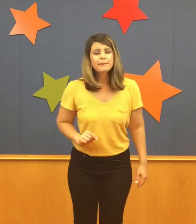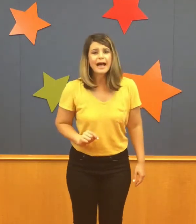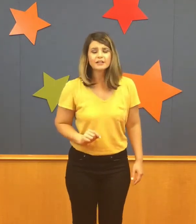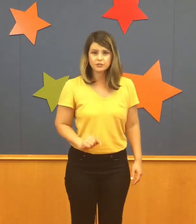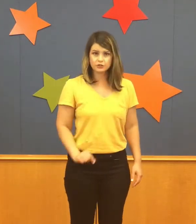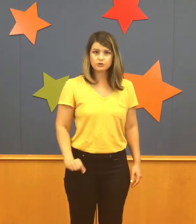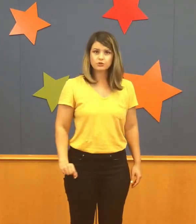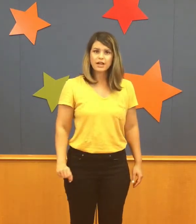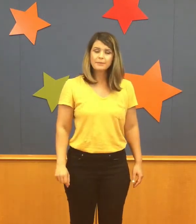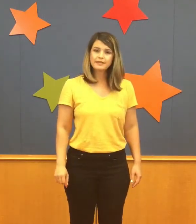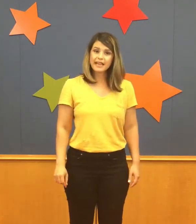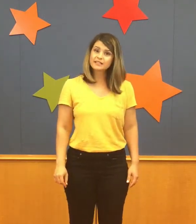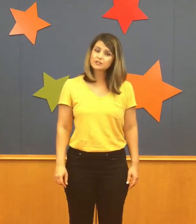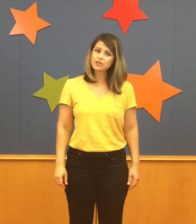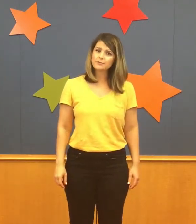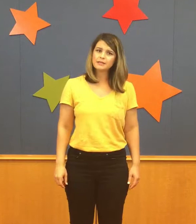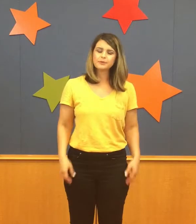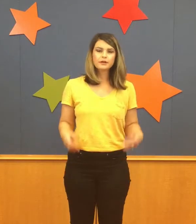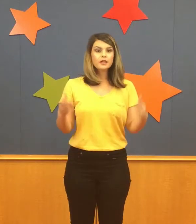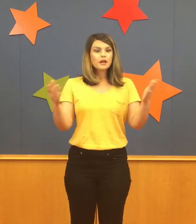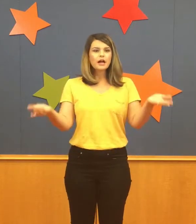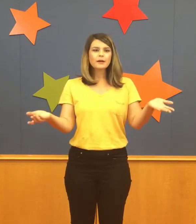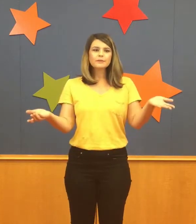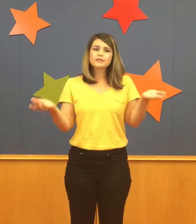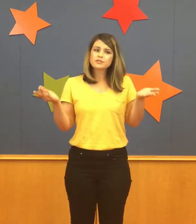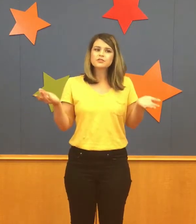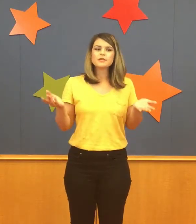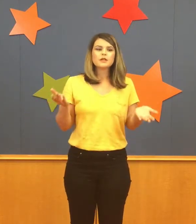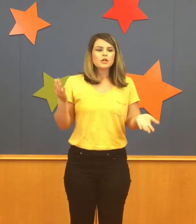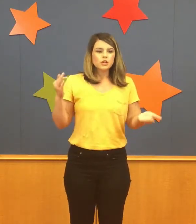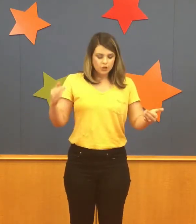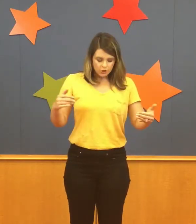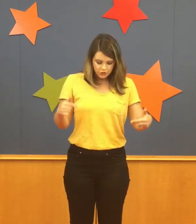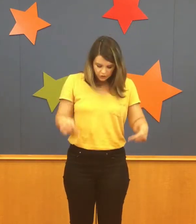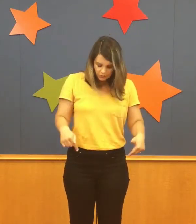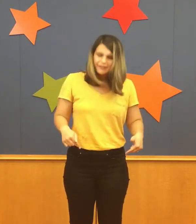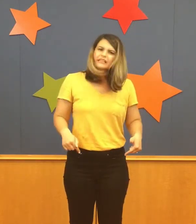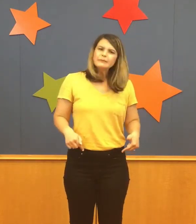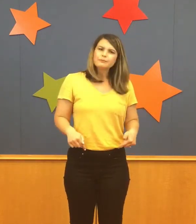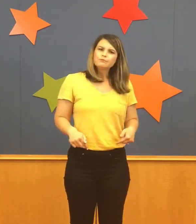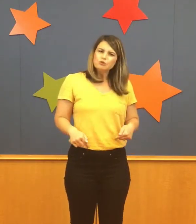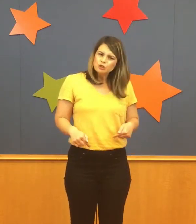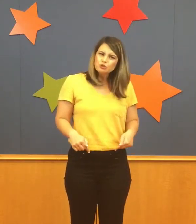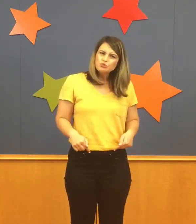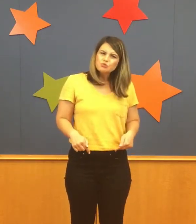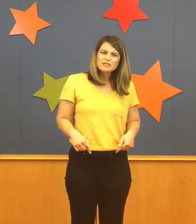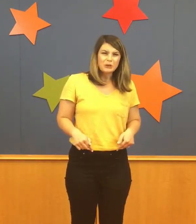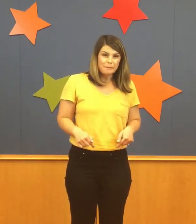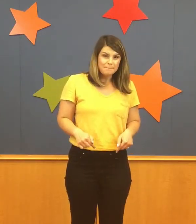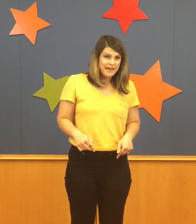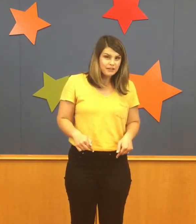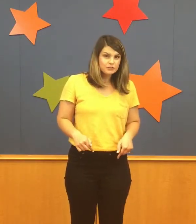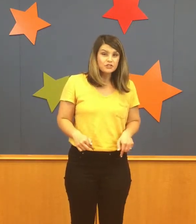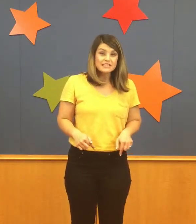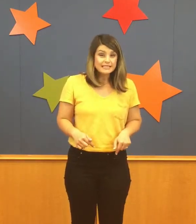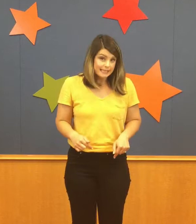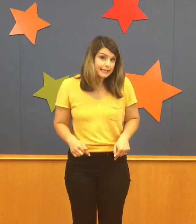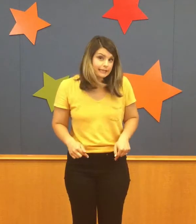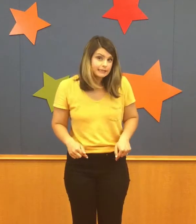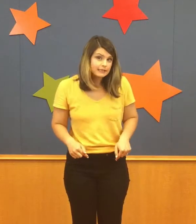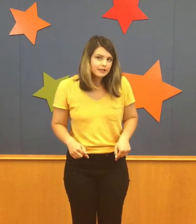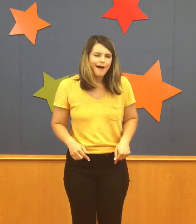he went back to the shoe shop and he asked the shopkeeper, excuse me, do you have any shoes that are better